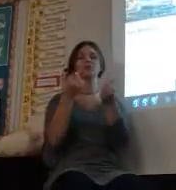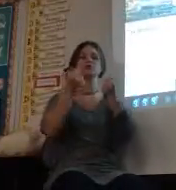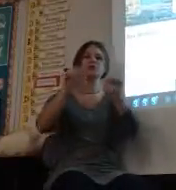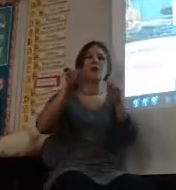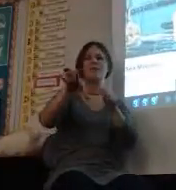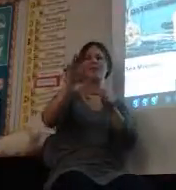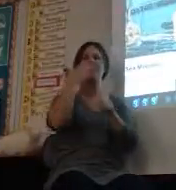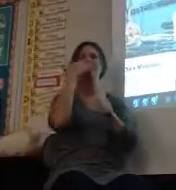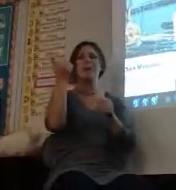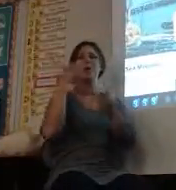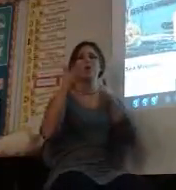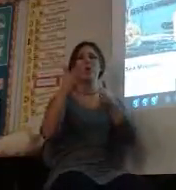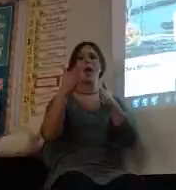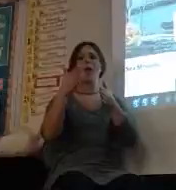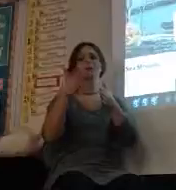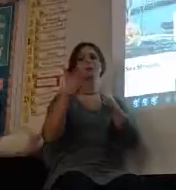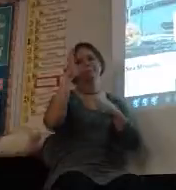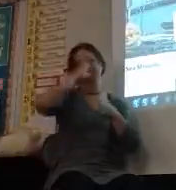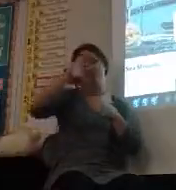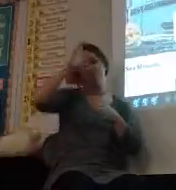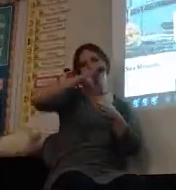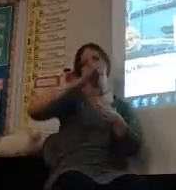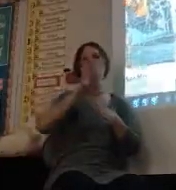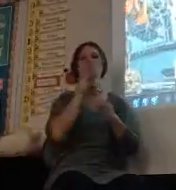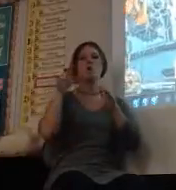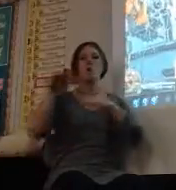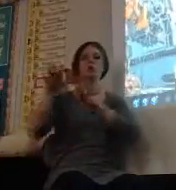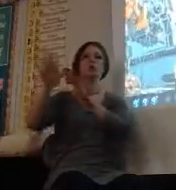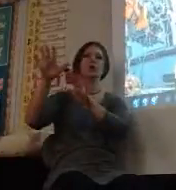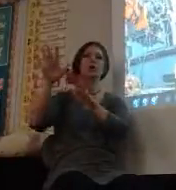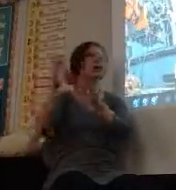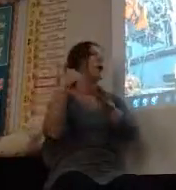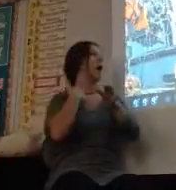This timeline shows some of the important achievements in underwater exploration.